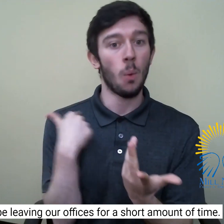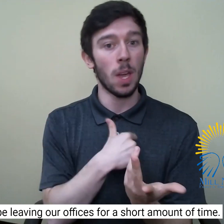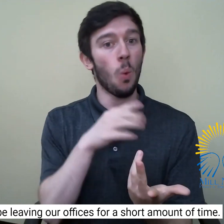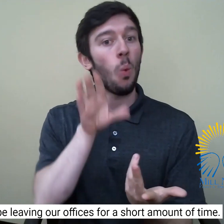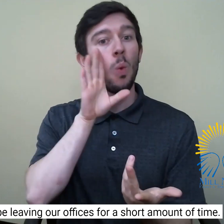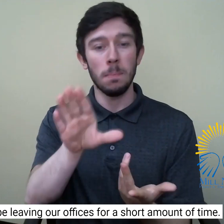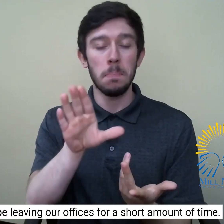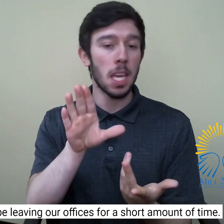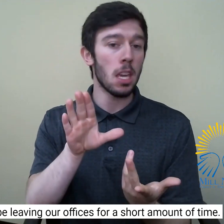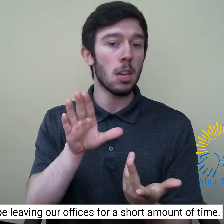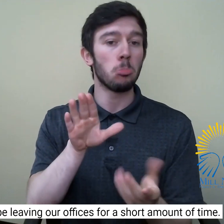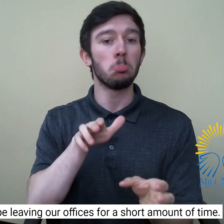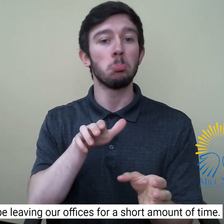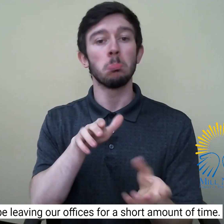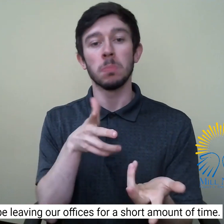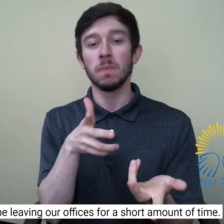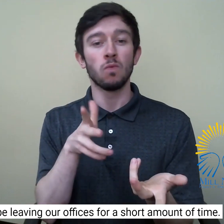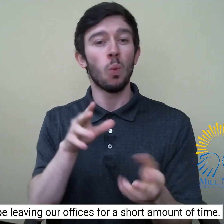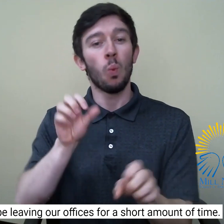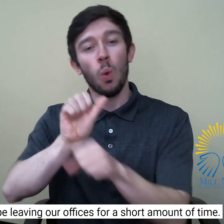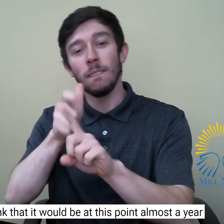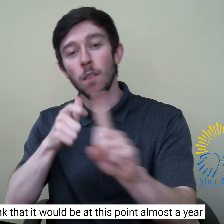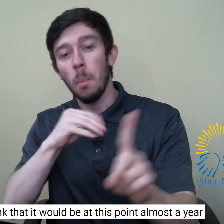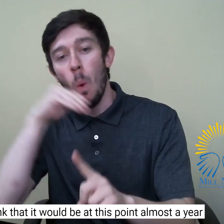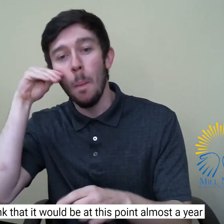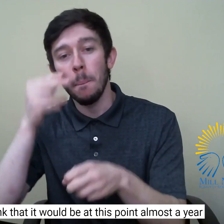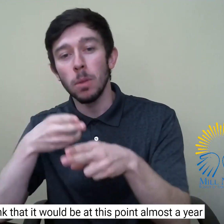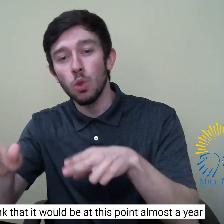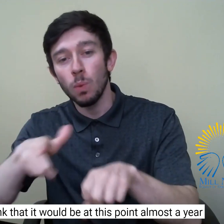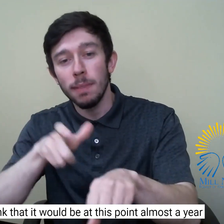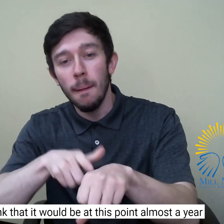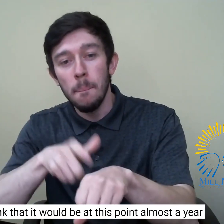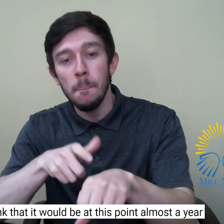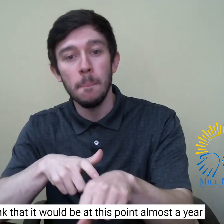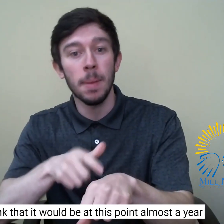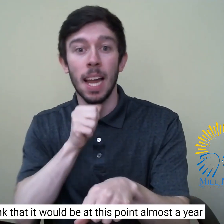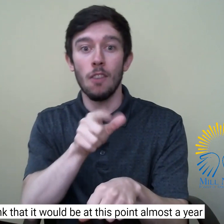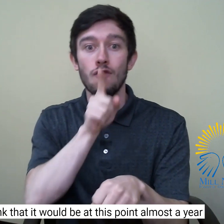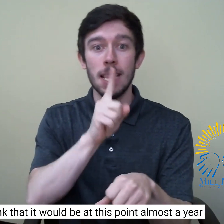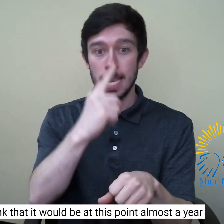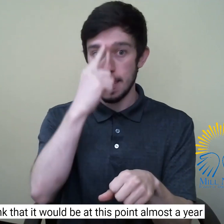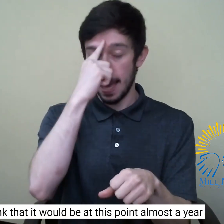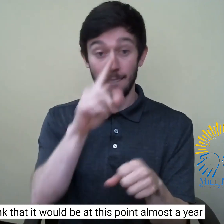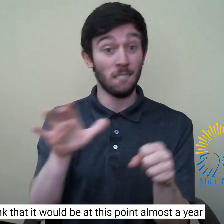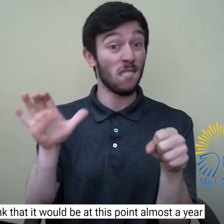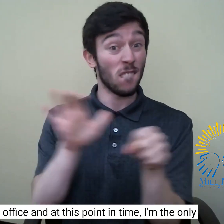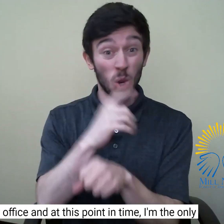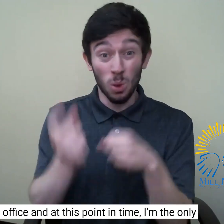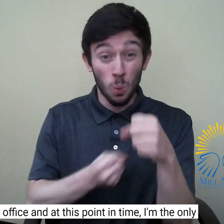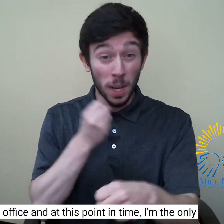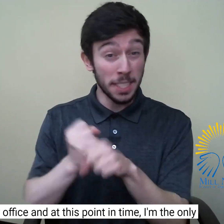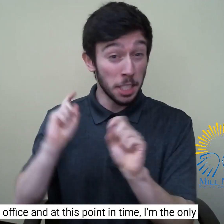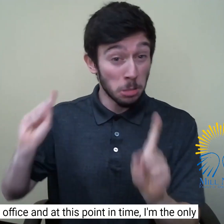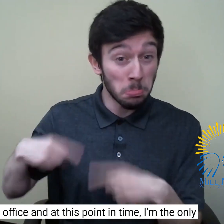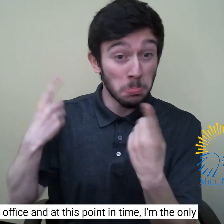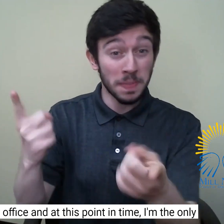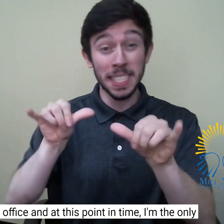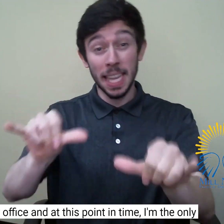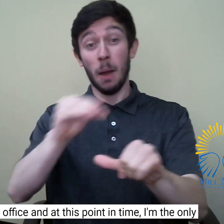our offices for a short amount of time. Didn't really think that it would be, at this point, almost a year since I left my office. And at this point in